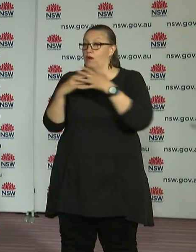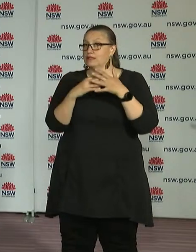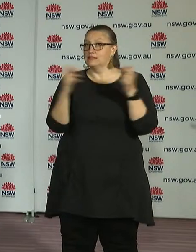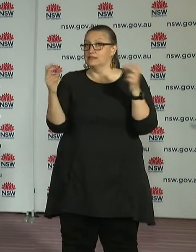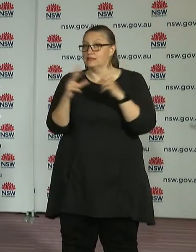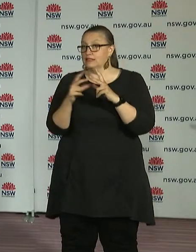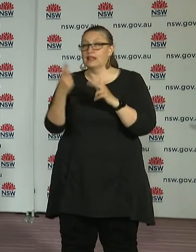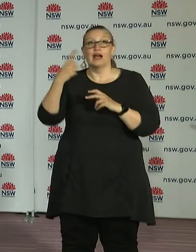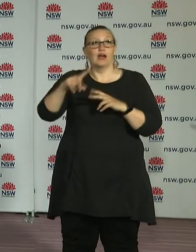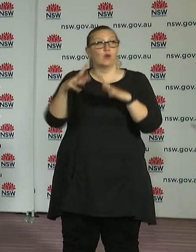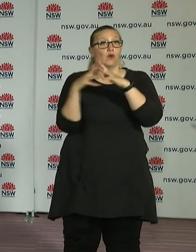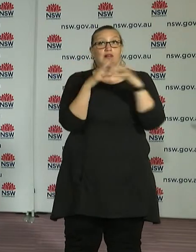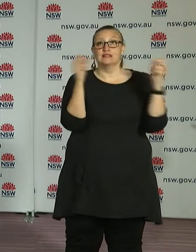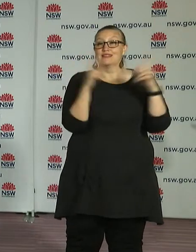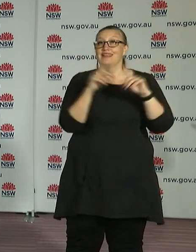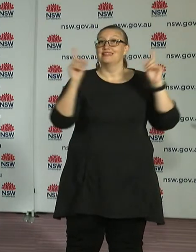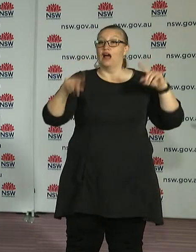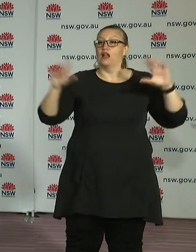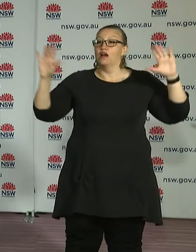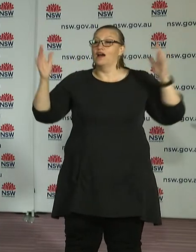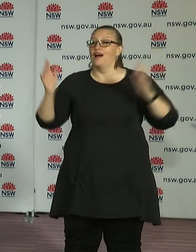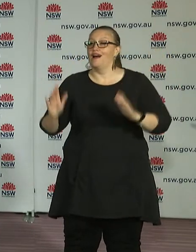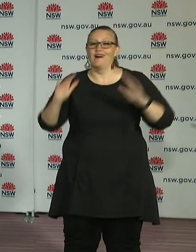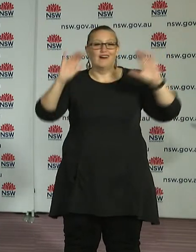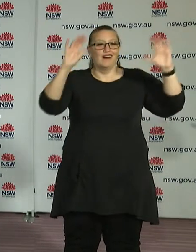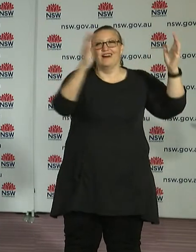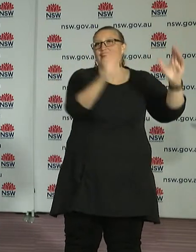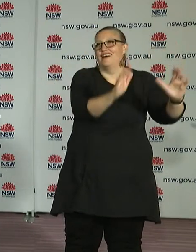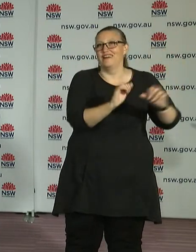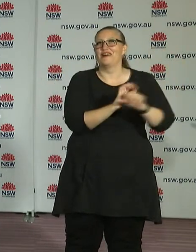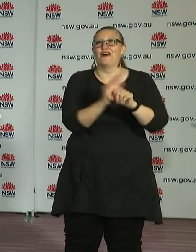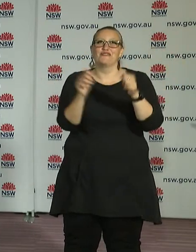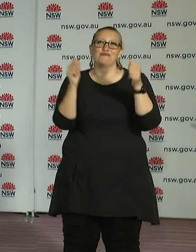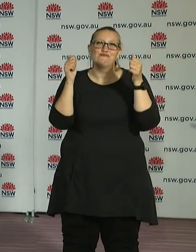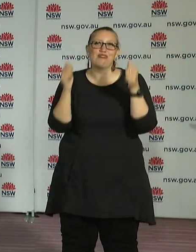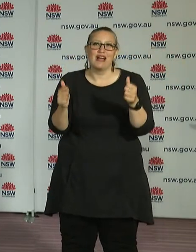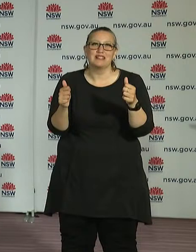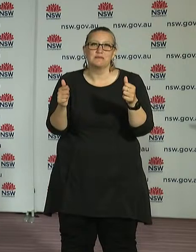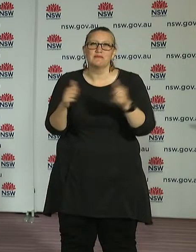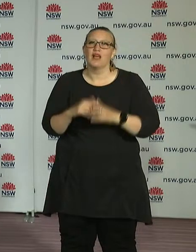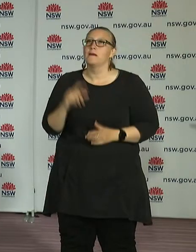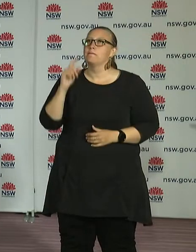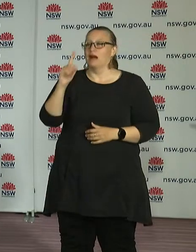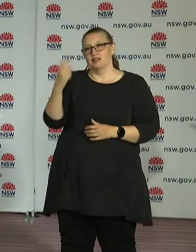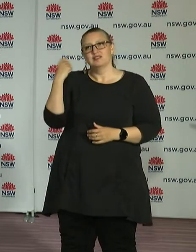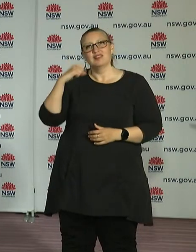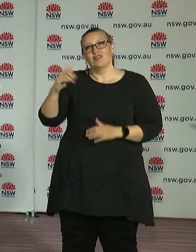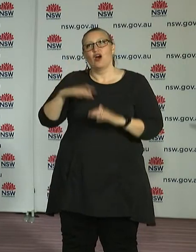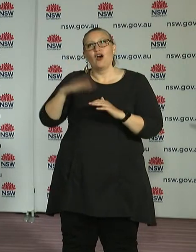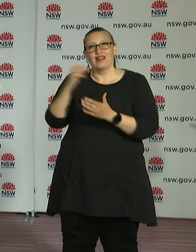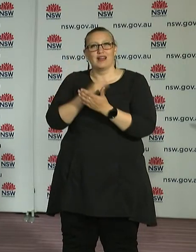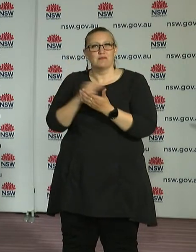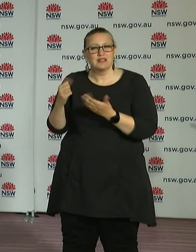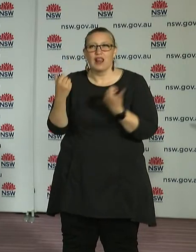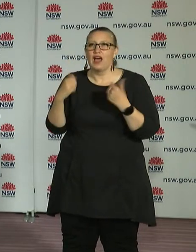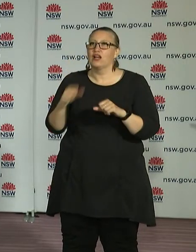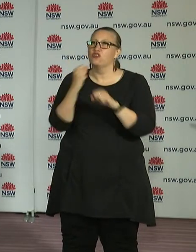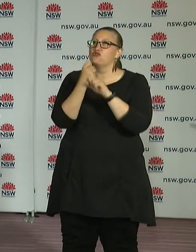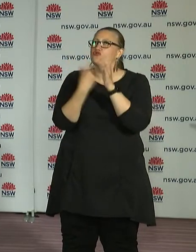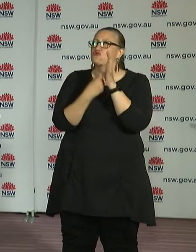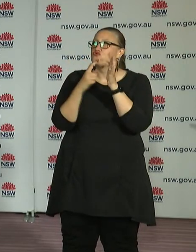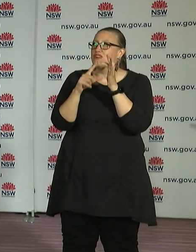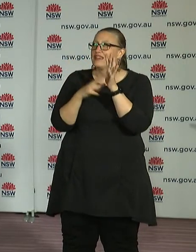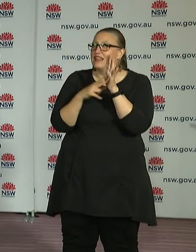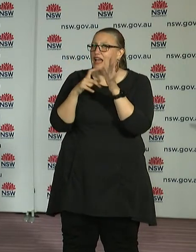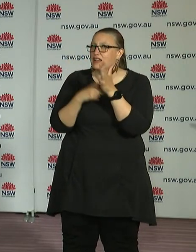Sydney, they're still starting from a very high point. So some of the areas of concern still remain: Greenacre, Marylands,